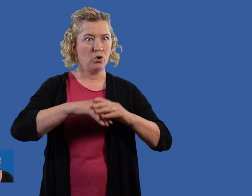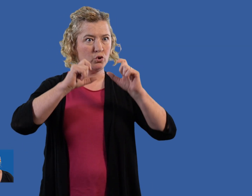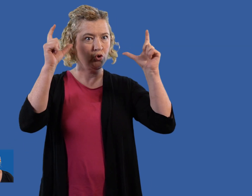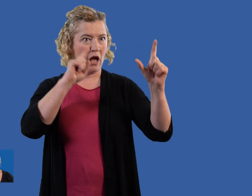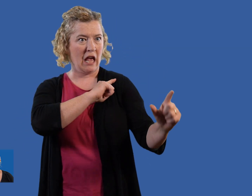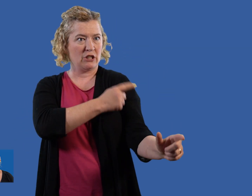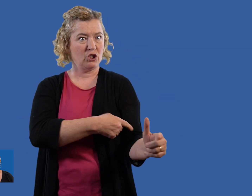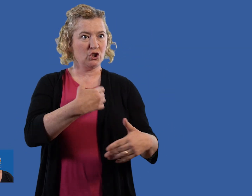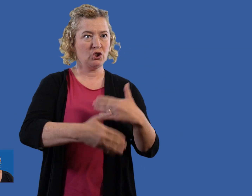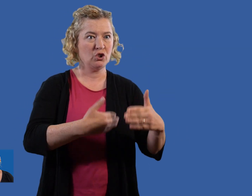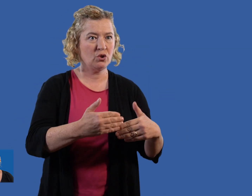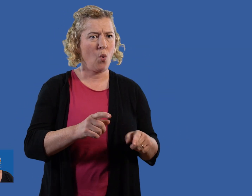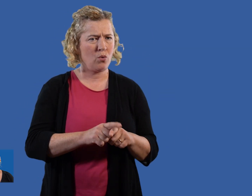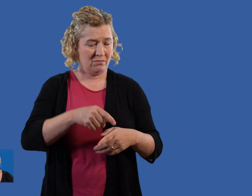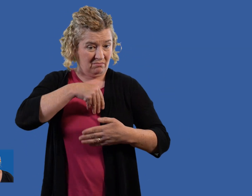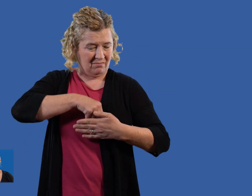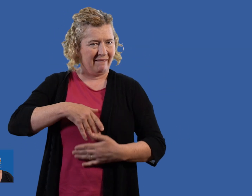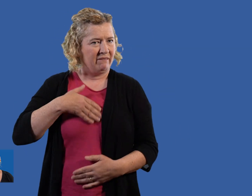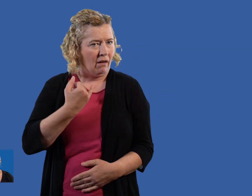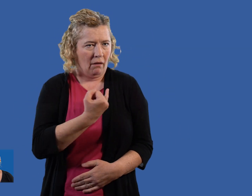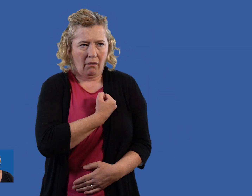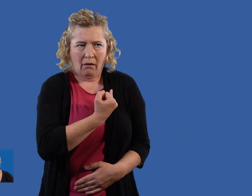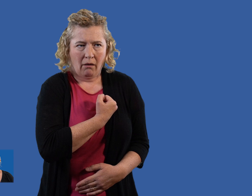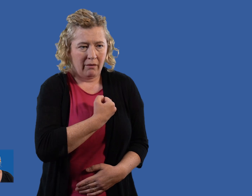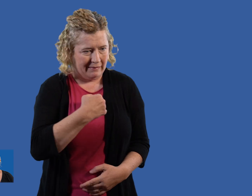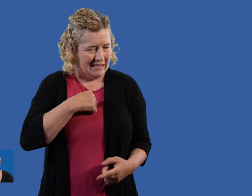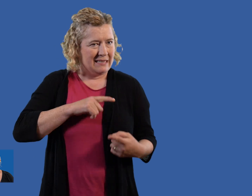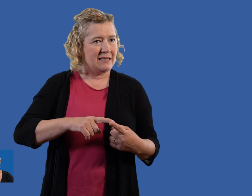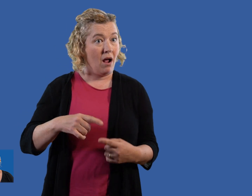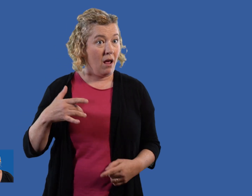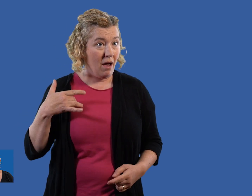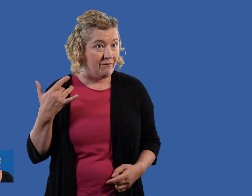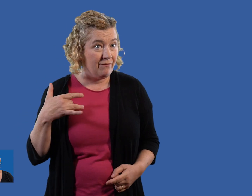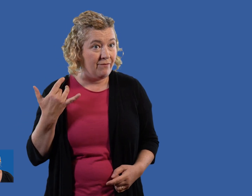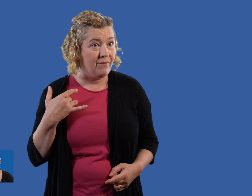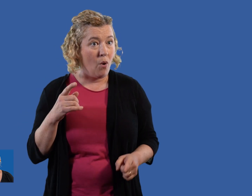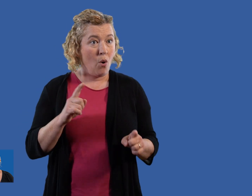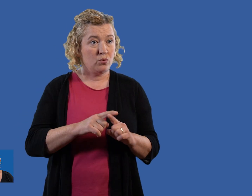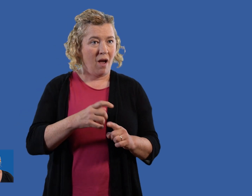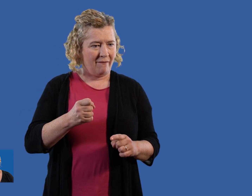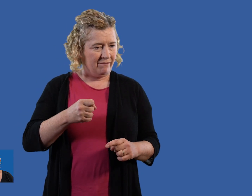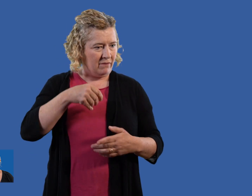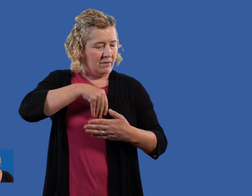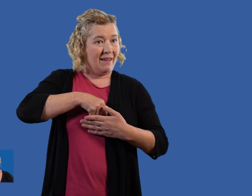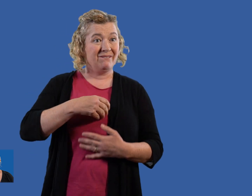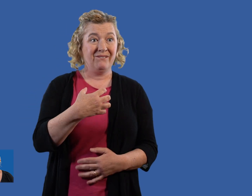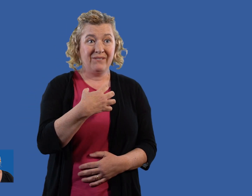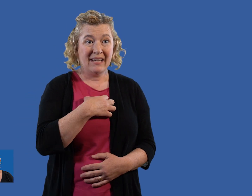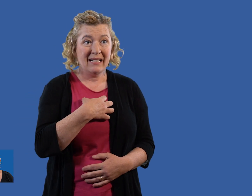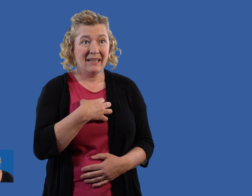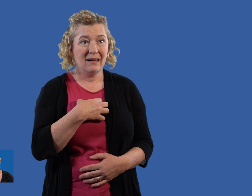hypervigilance, and frequently feel guilty about being alive. They can also have feelings of intense